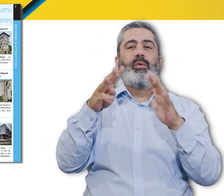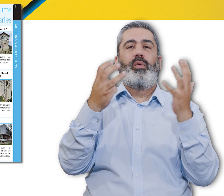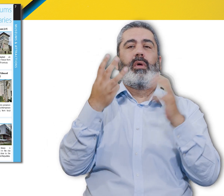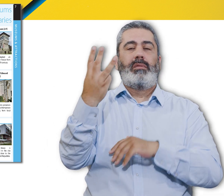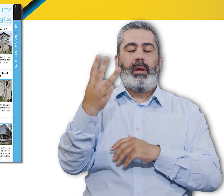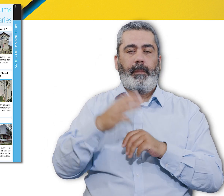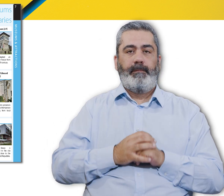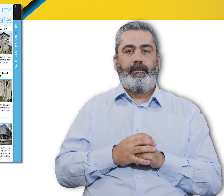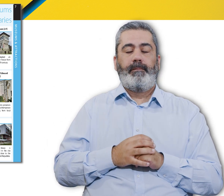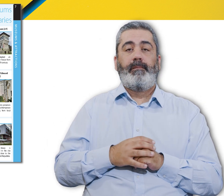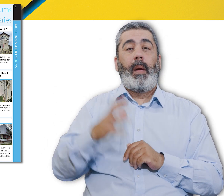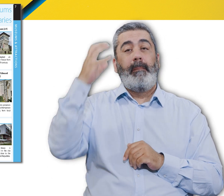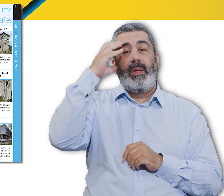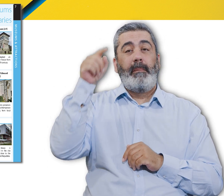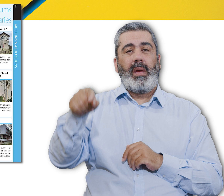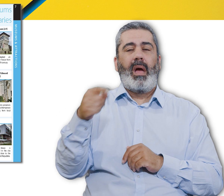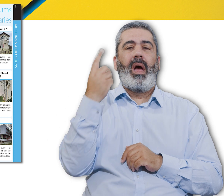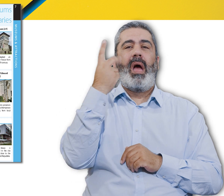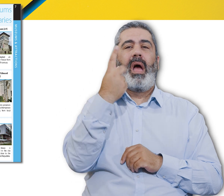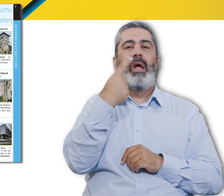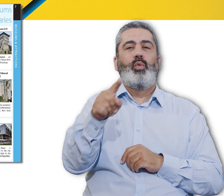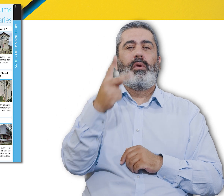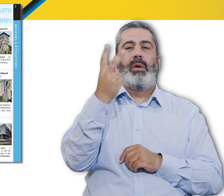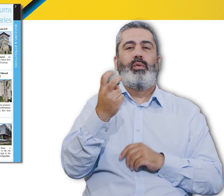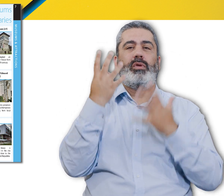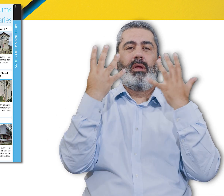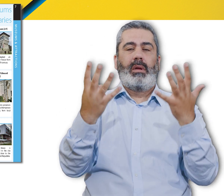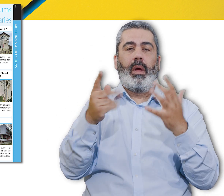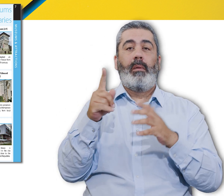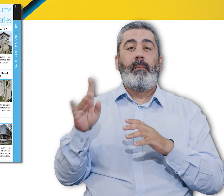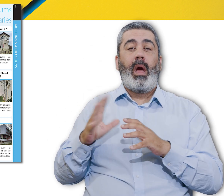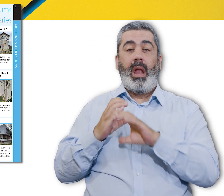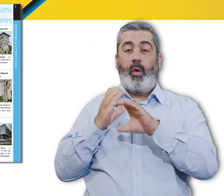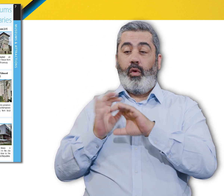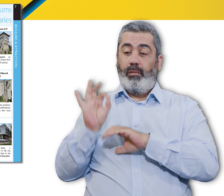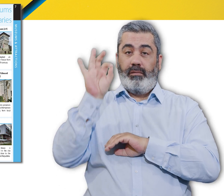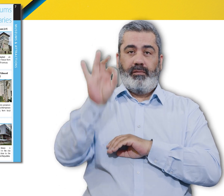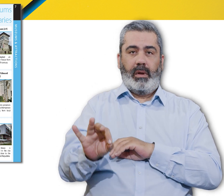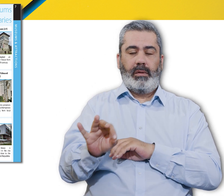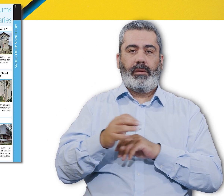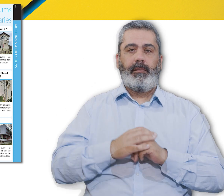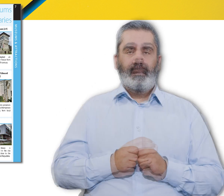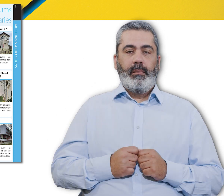number 129, as arriving to the castle quarter by bus.